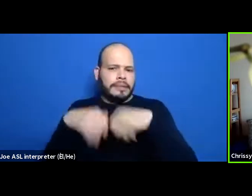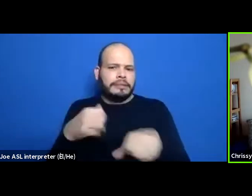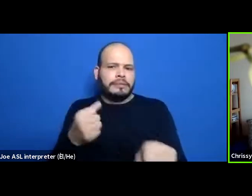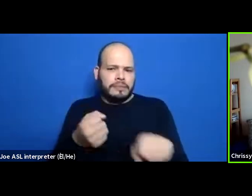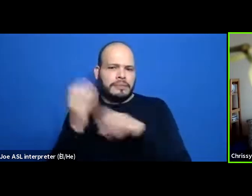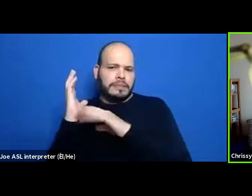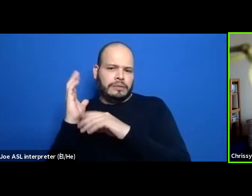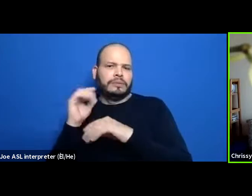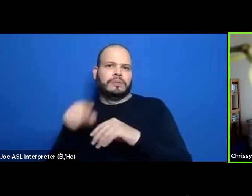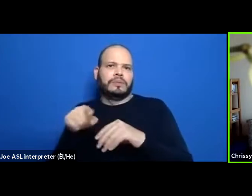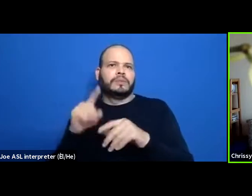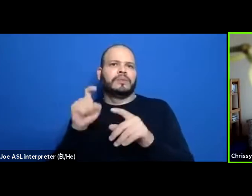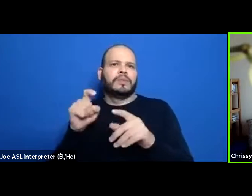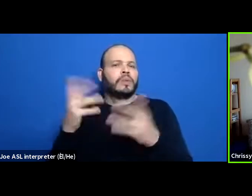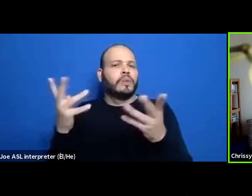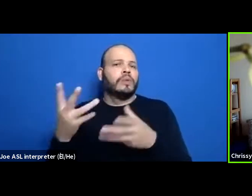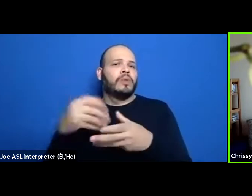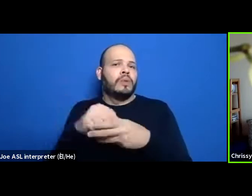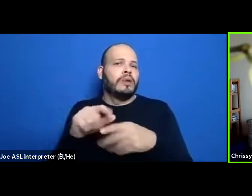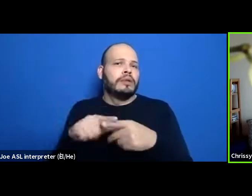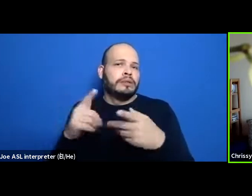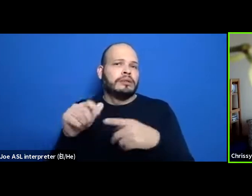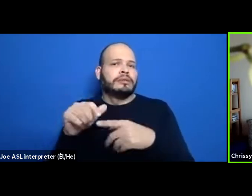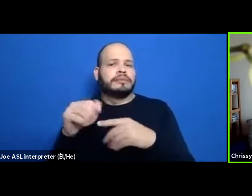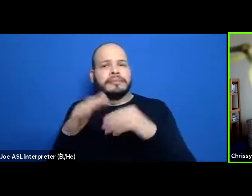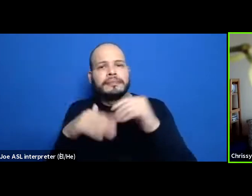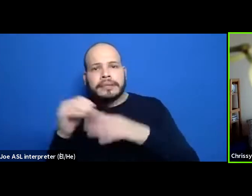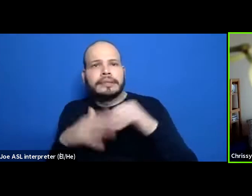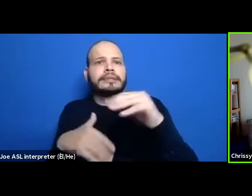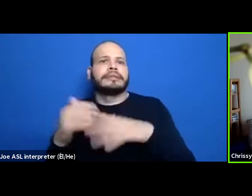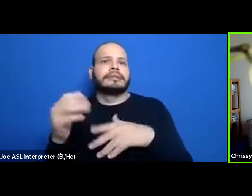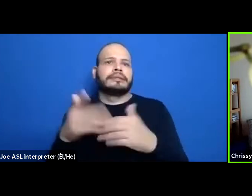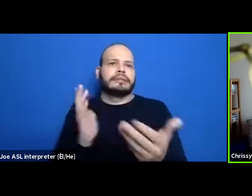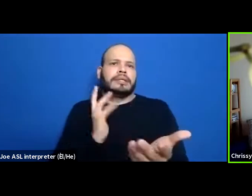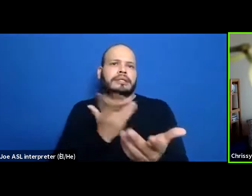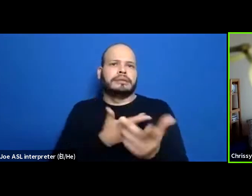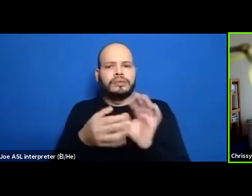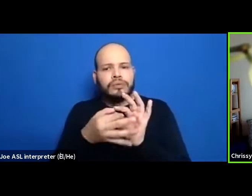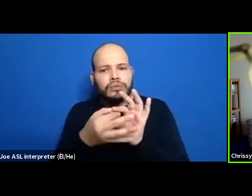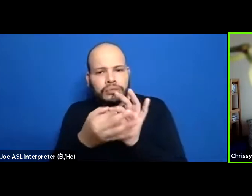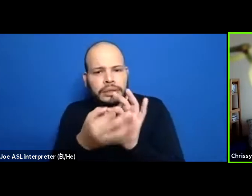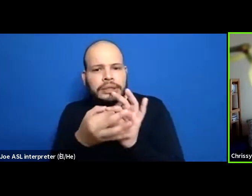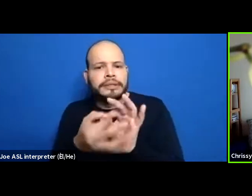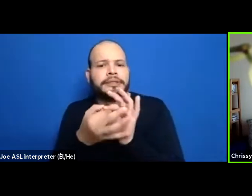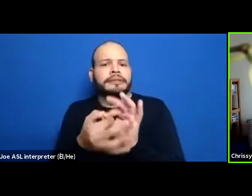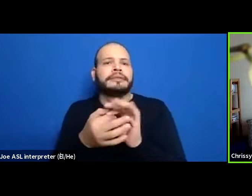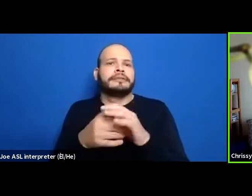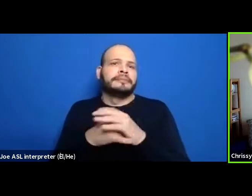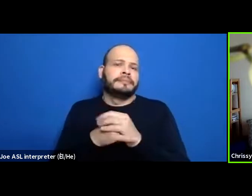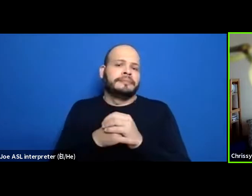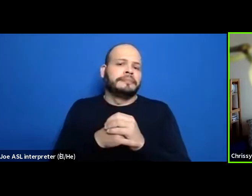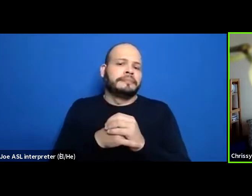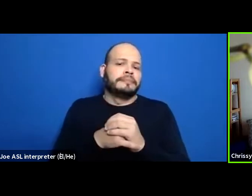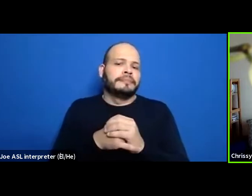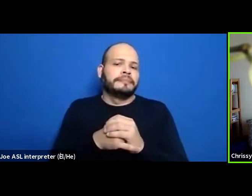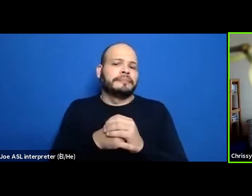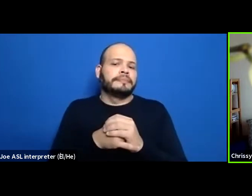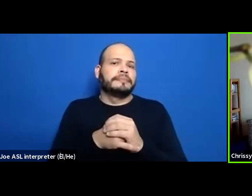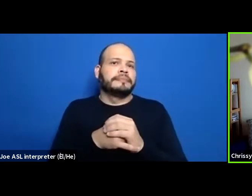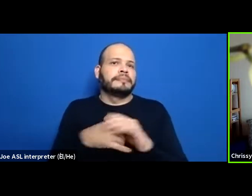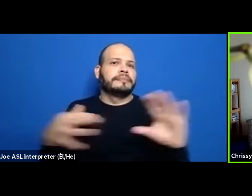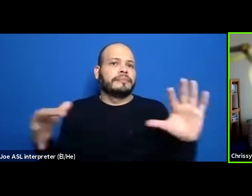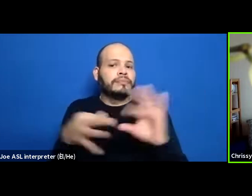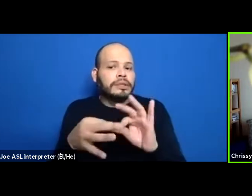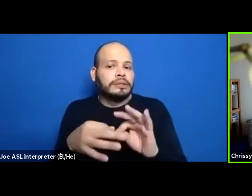relation through abolition, through access to memory, through joy and through connection and orientation